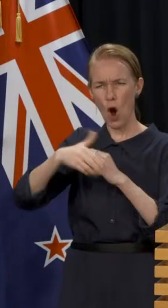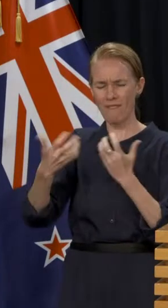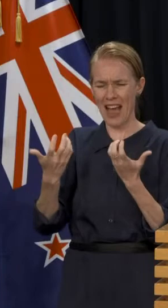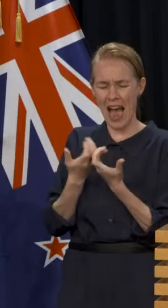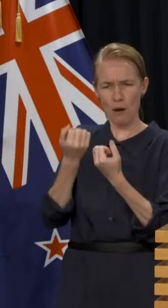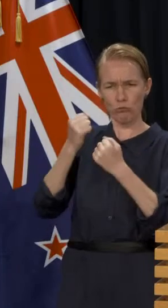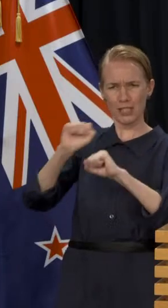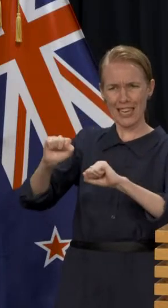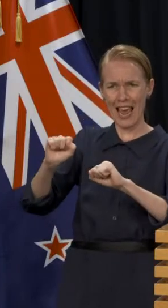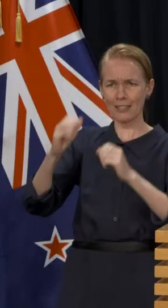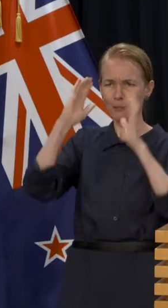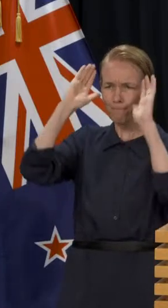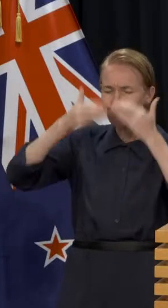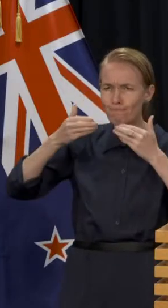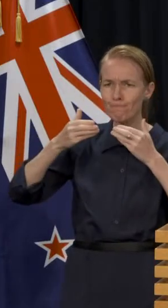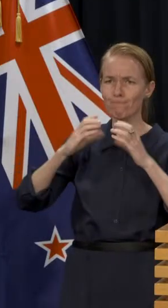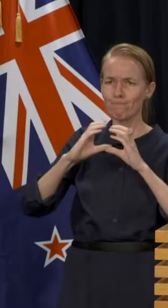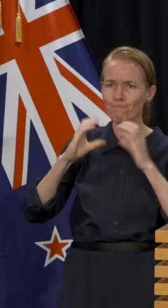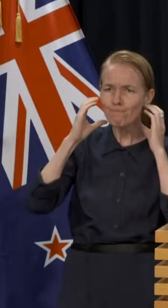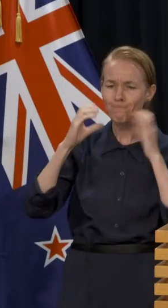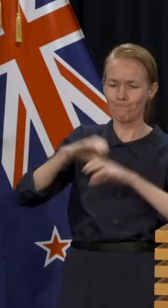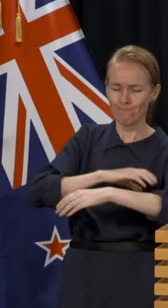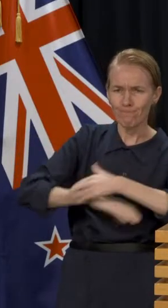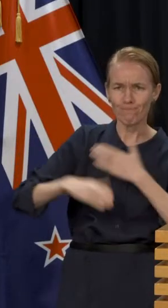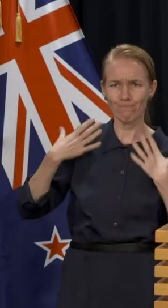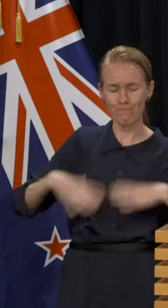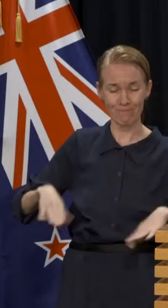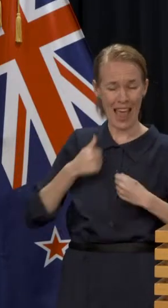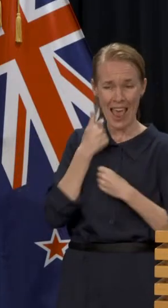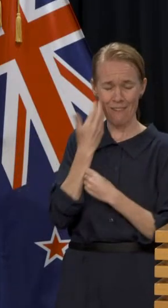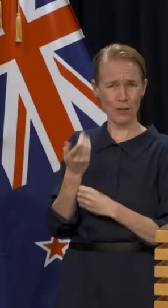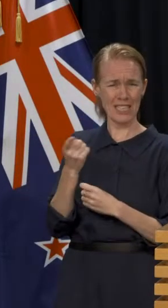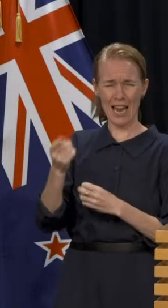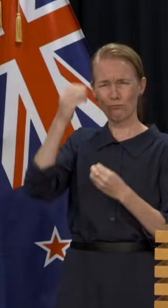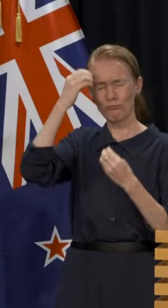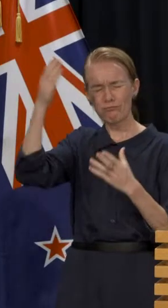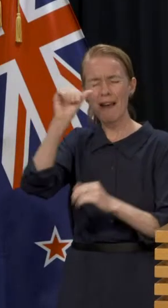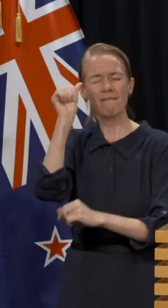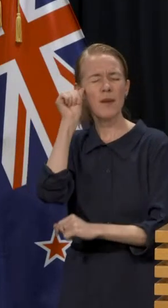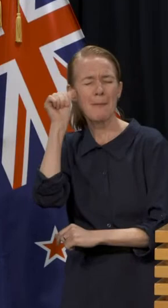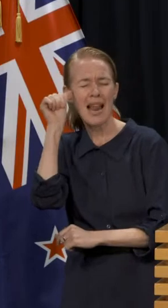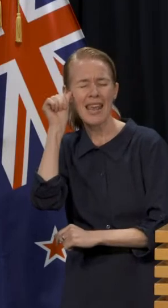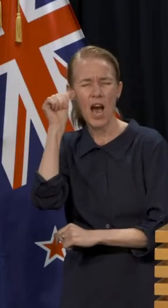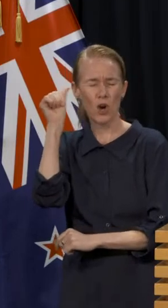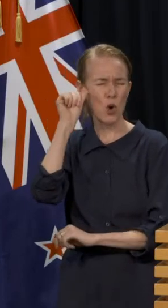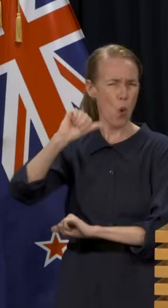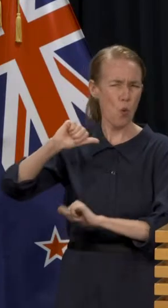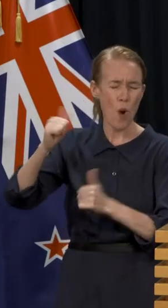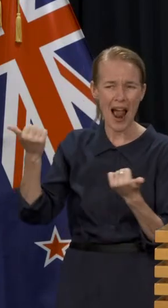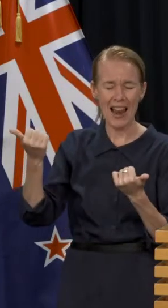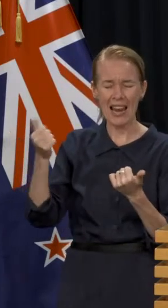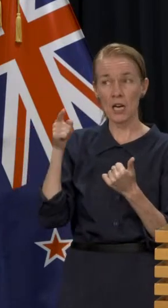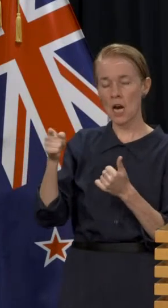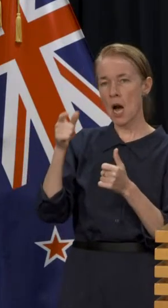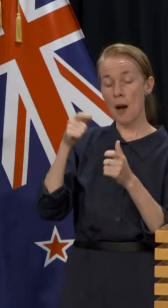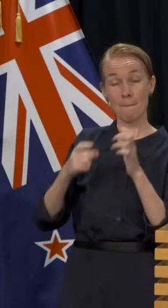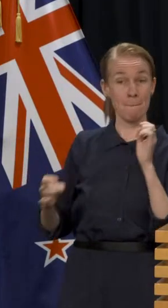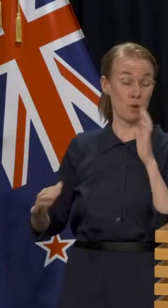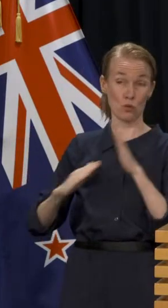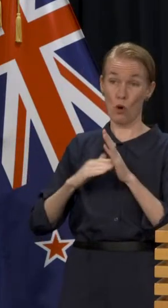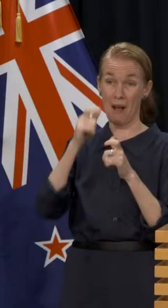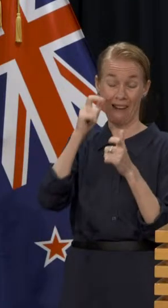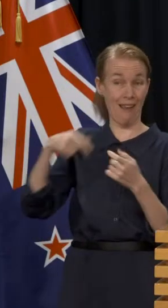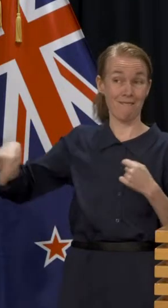protective, measures in their day-to-day work. It is something that they know how to do. They are very vigilant, and certainly my